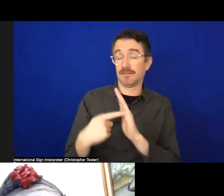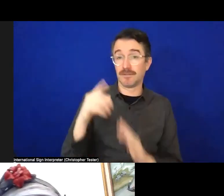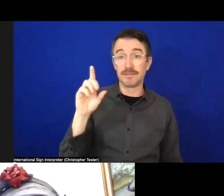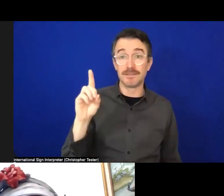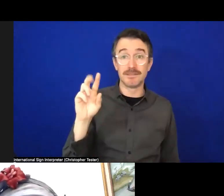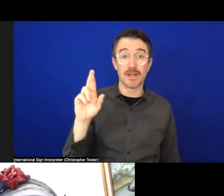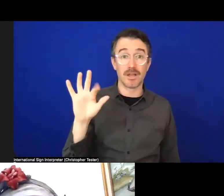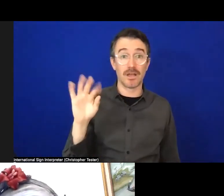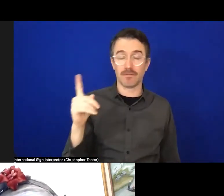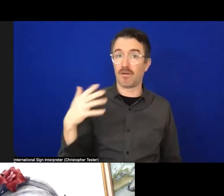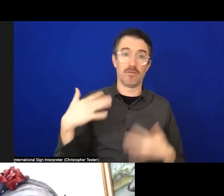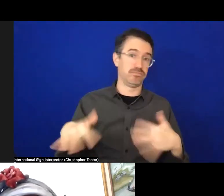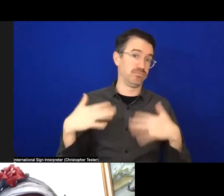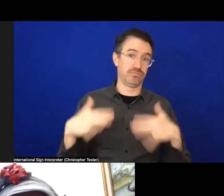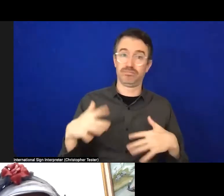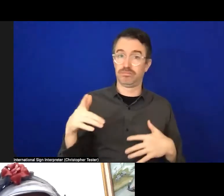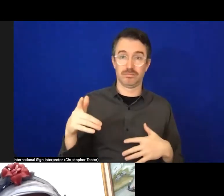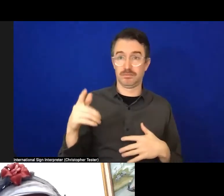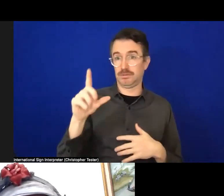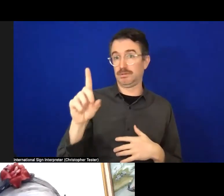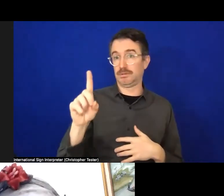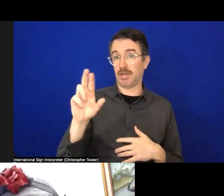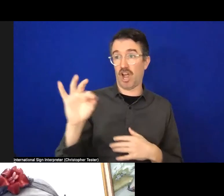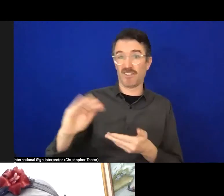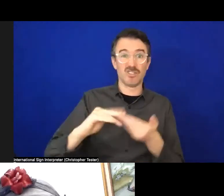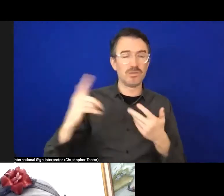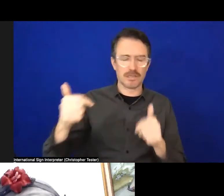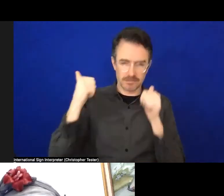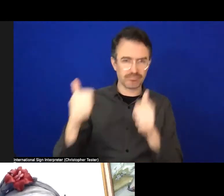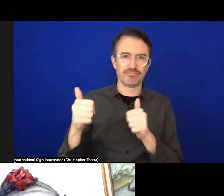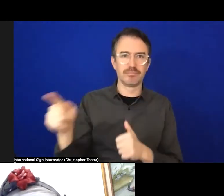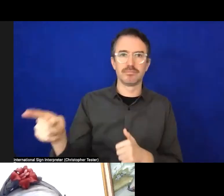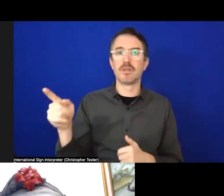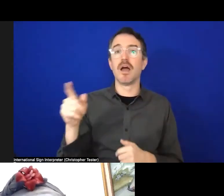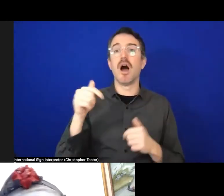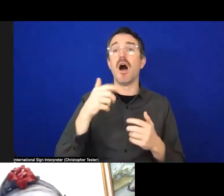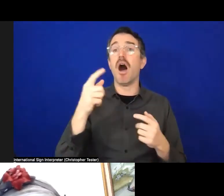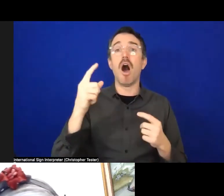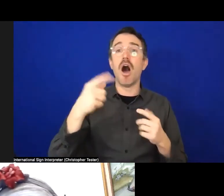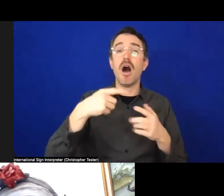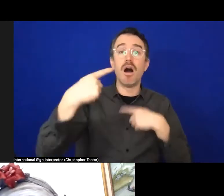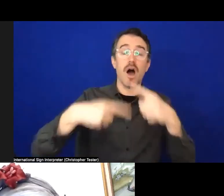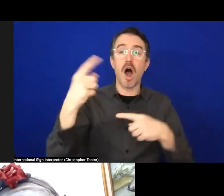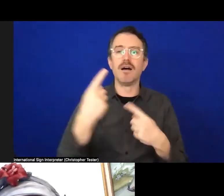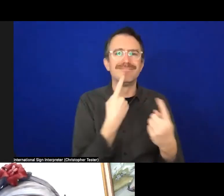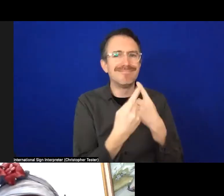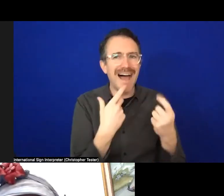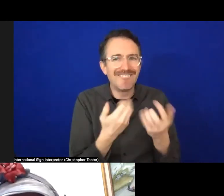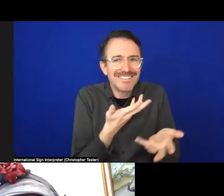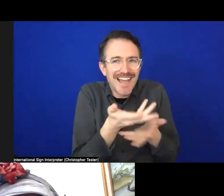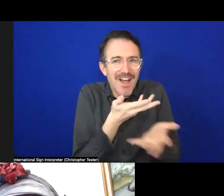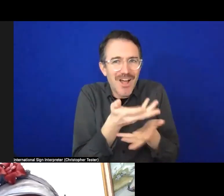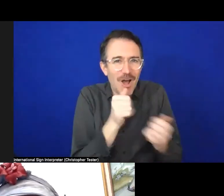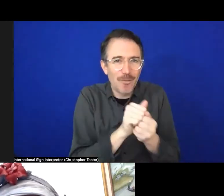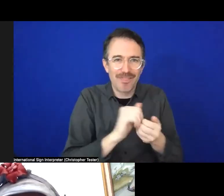good that they have a dialogue with the OPD based on their country level, and also